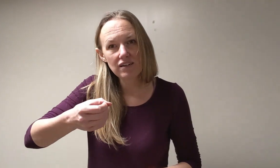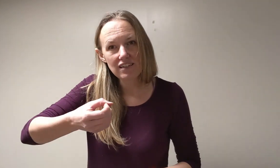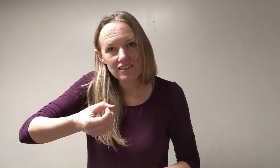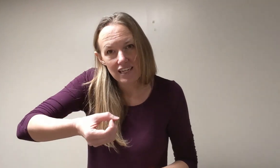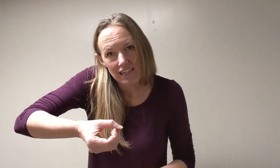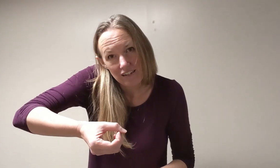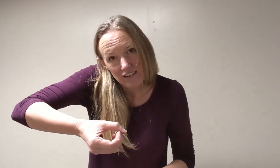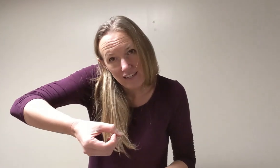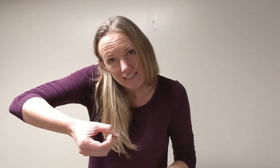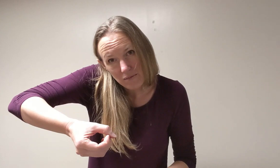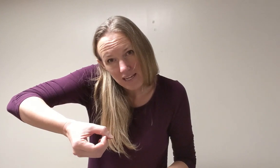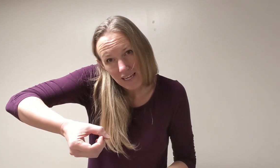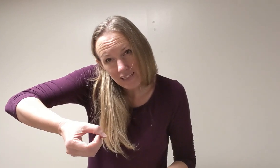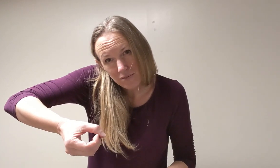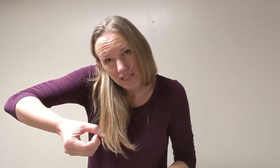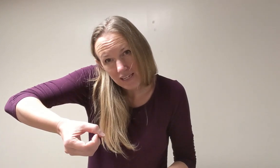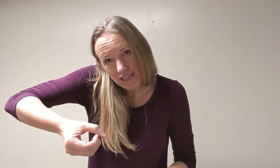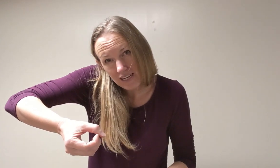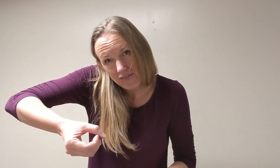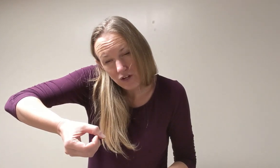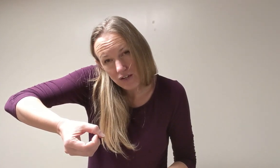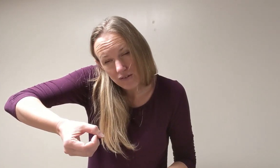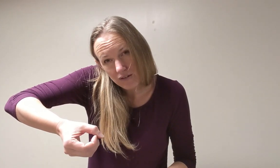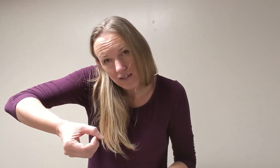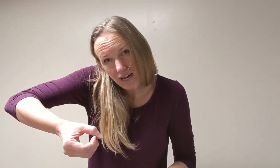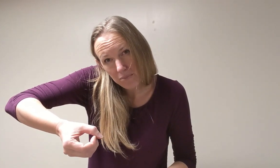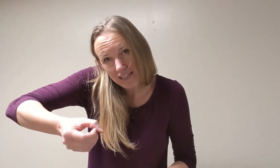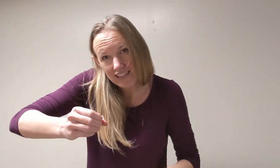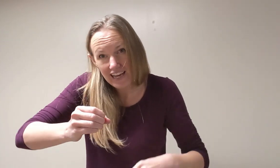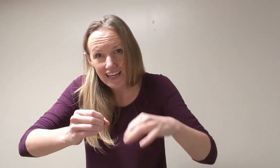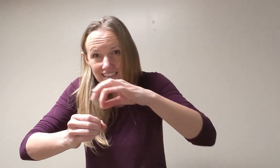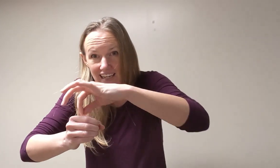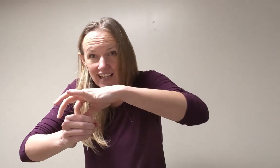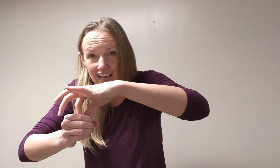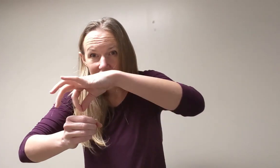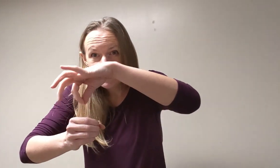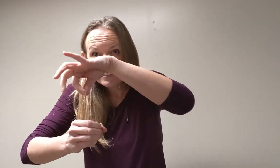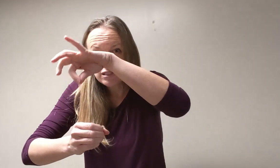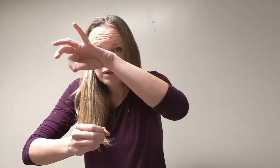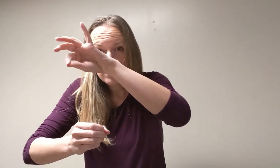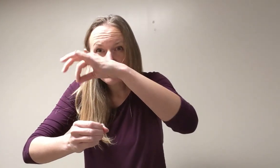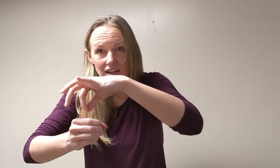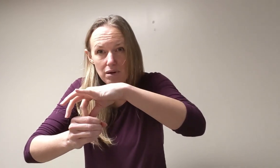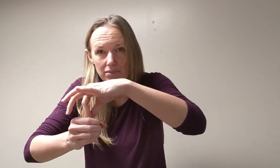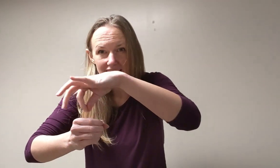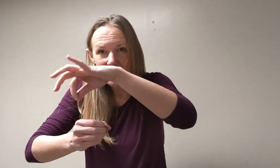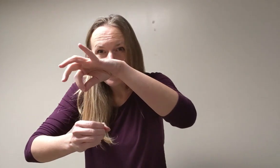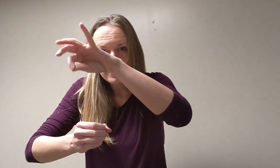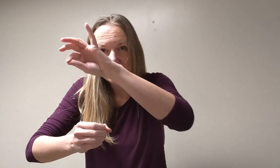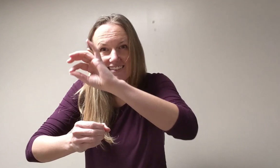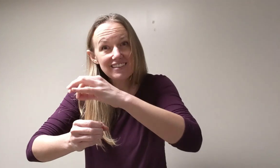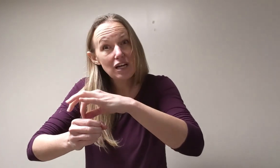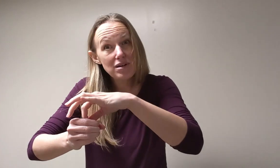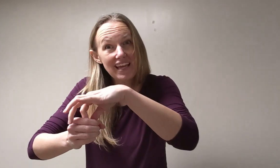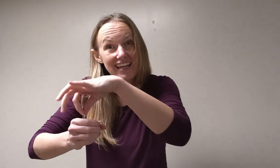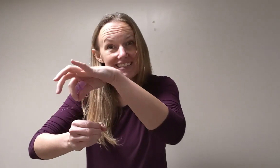Spirit, you take your non-dominant hand, making kind of a cup like that, and then Spirit, you come up like that with your dominant hand.